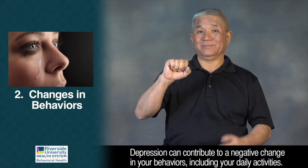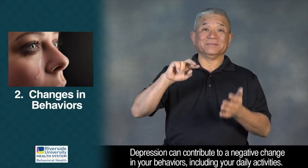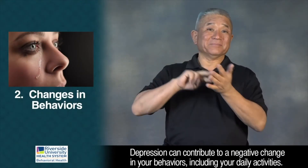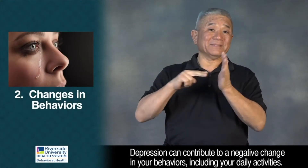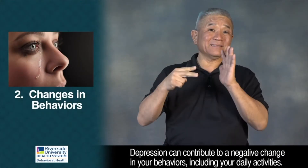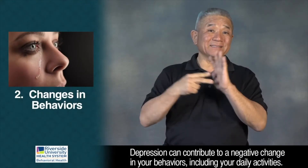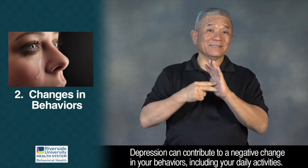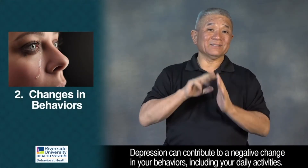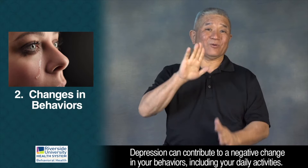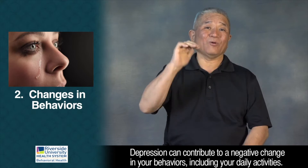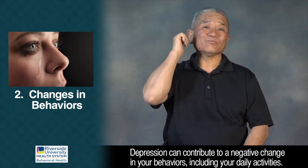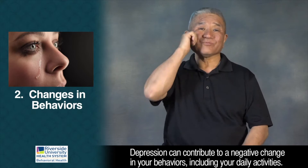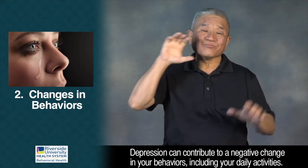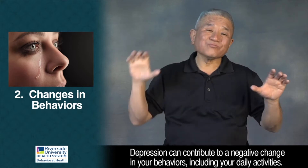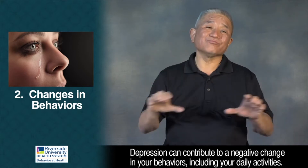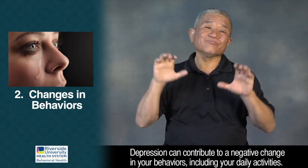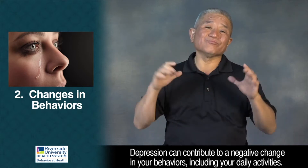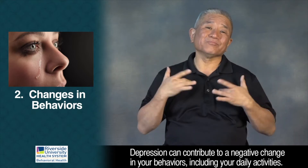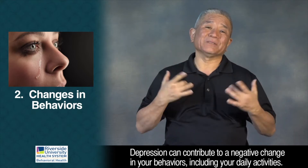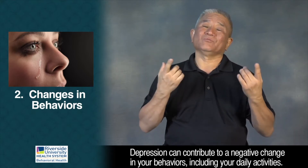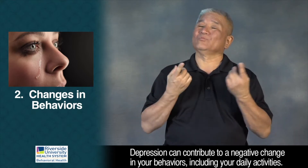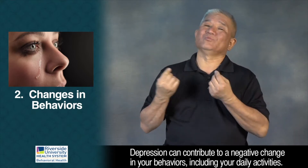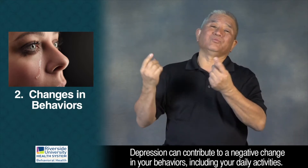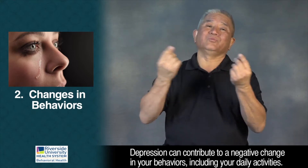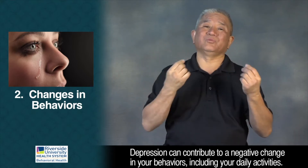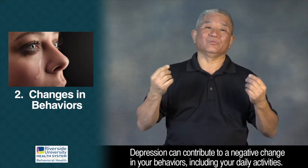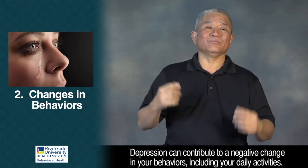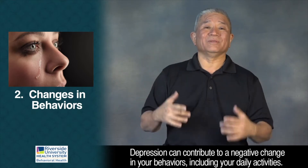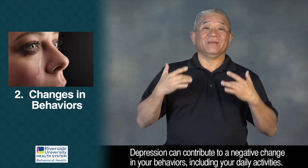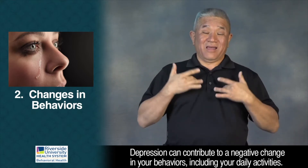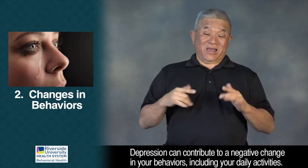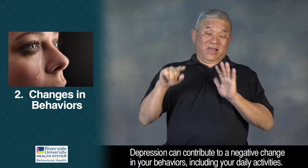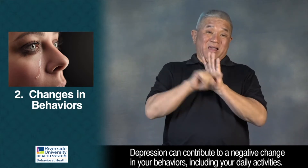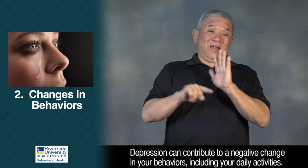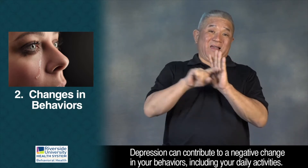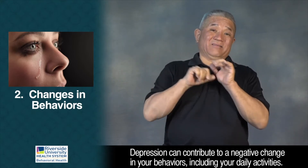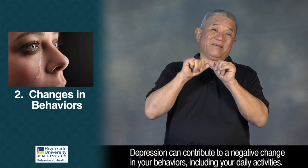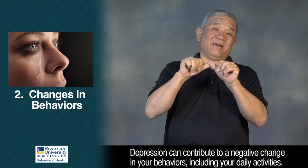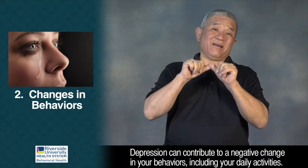Depression can contribute to a negative change in your behaviors, including your daily activities.